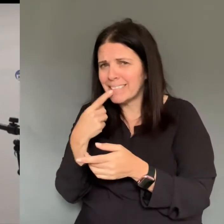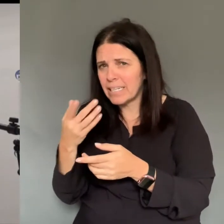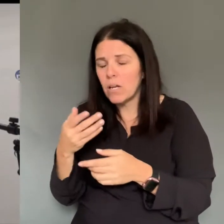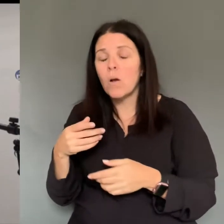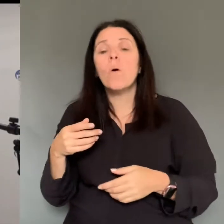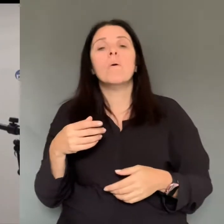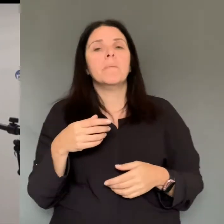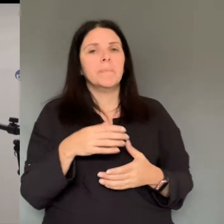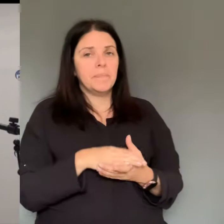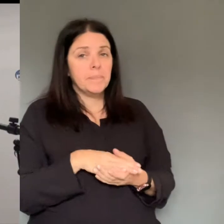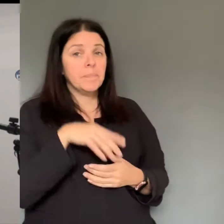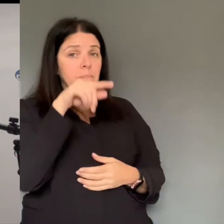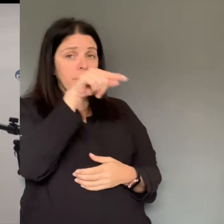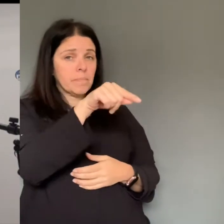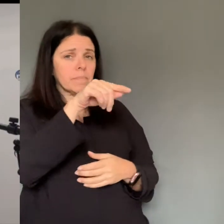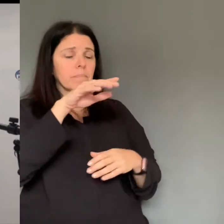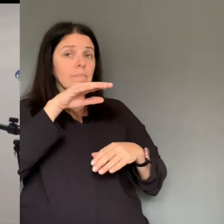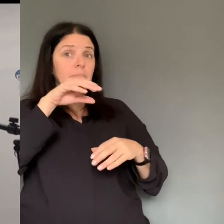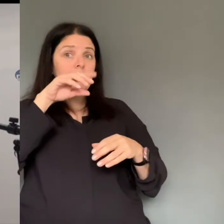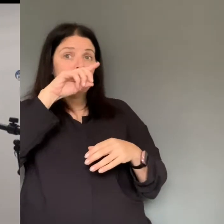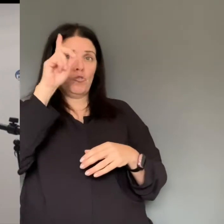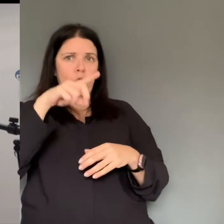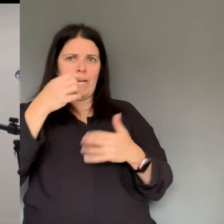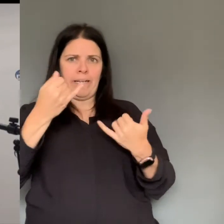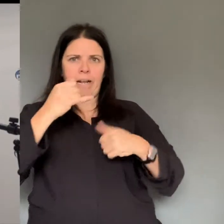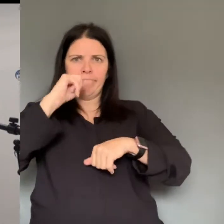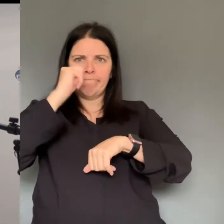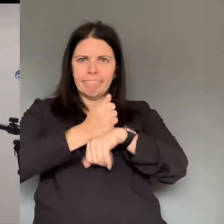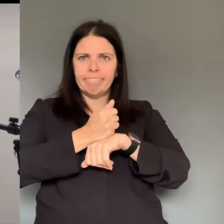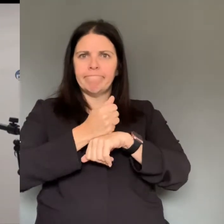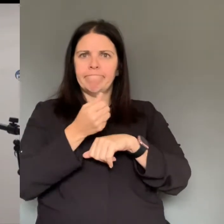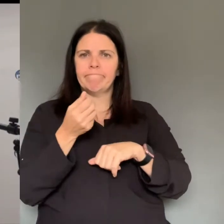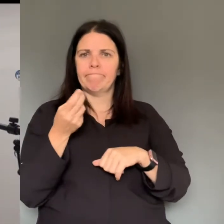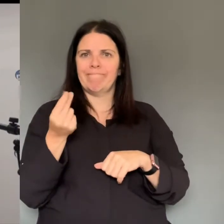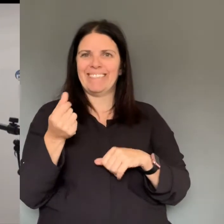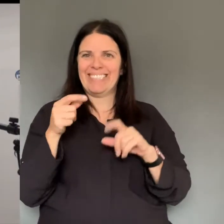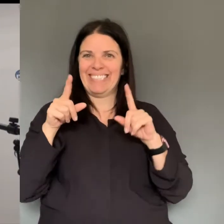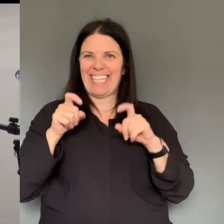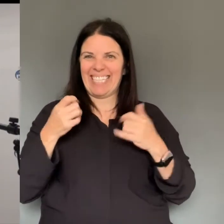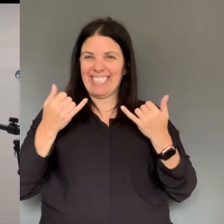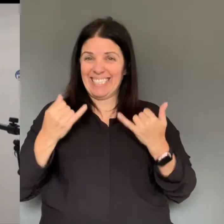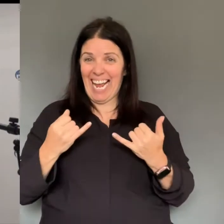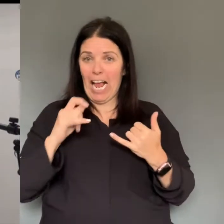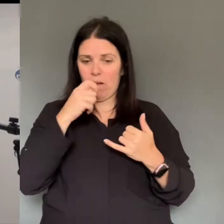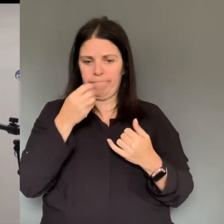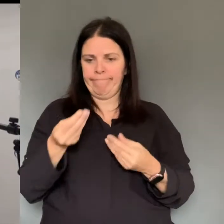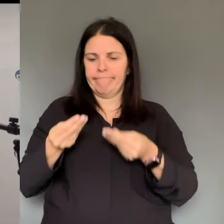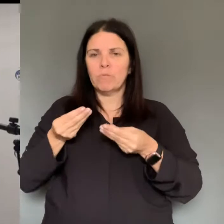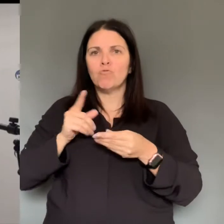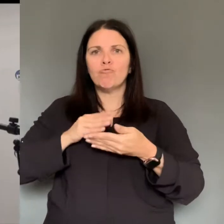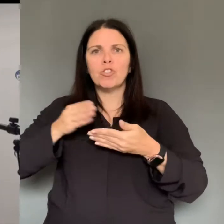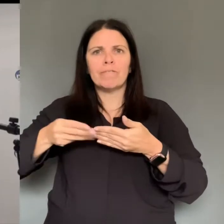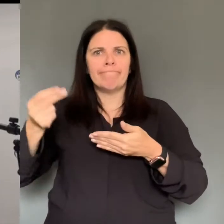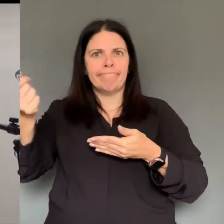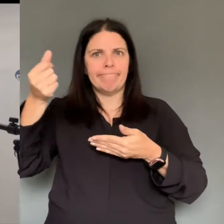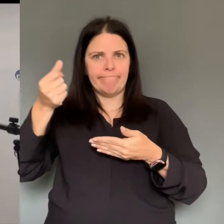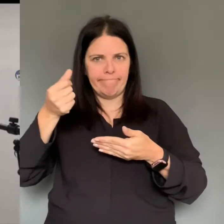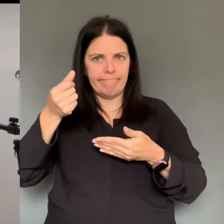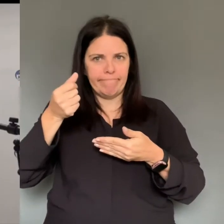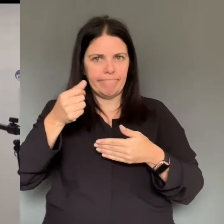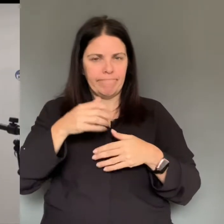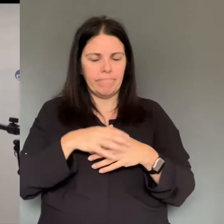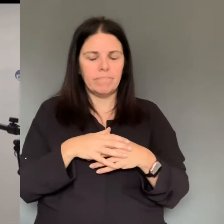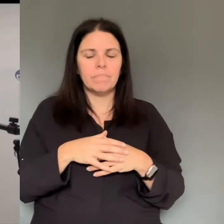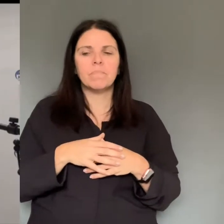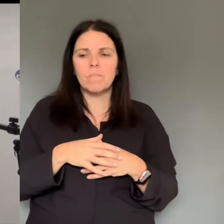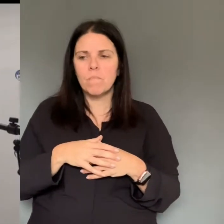in the validity of those testing. Is there any risk for having a false positive or false negative? And